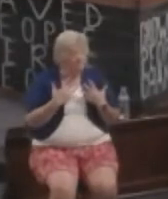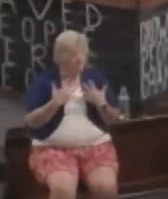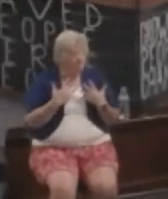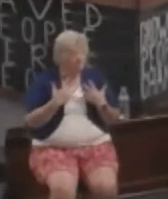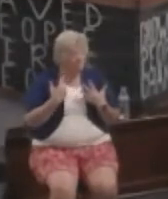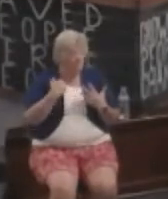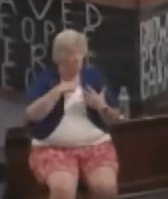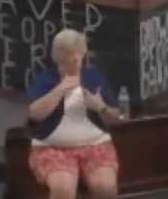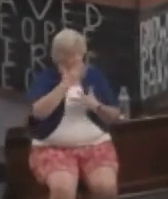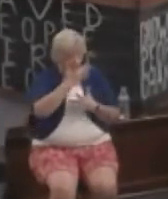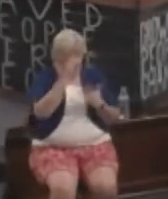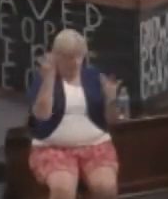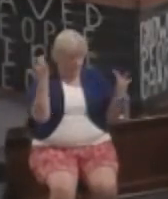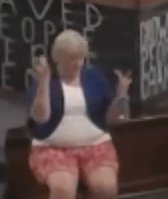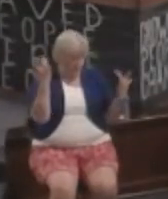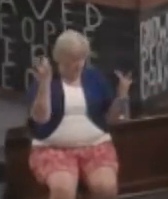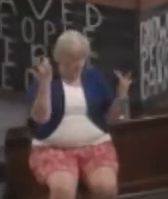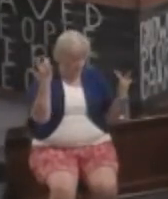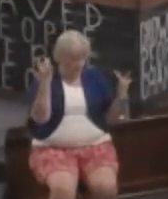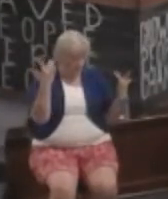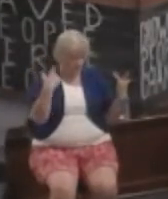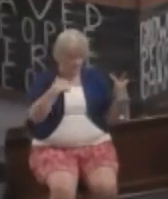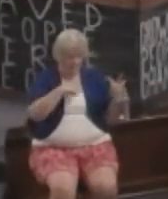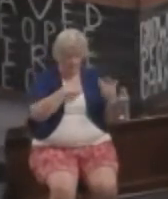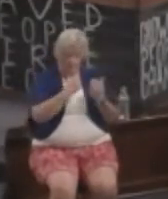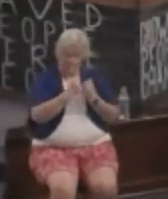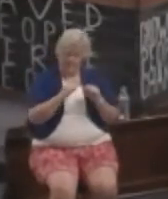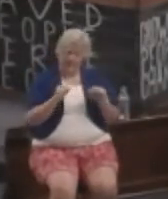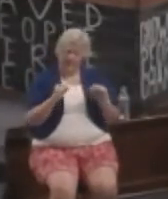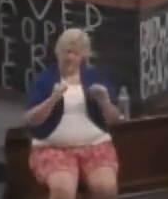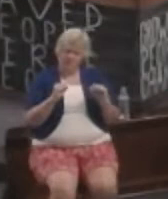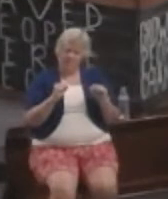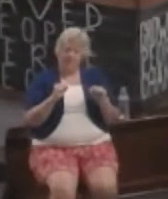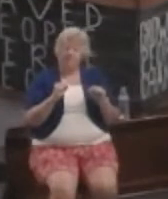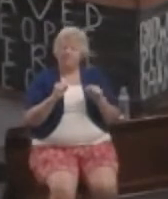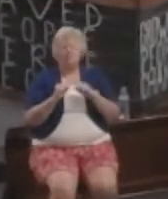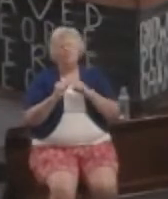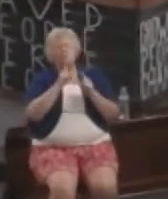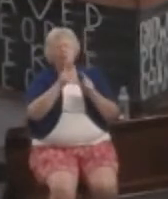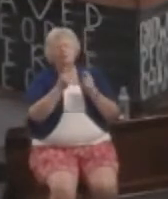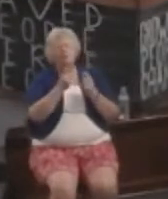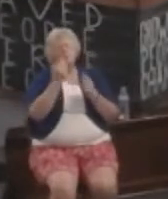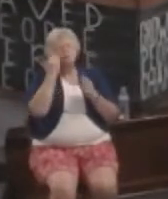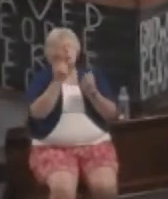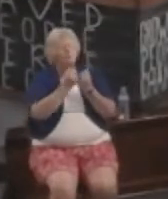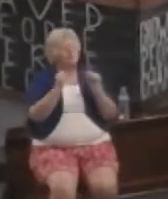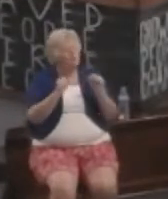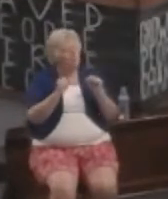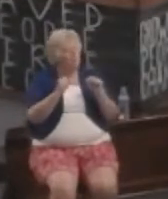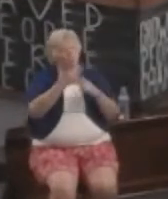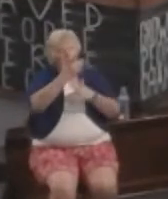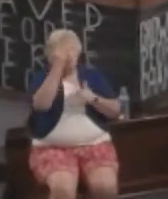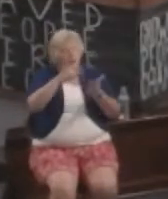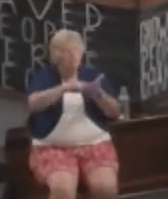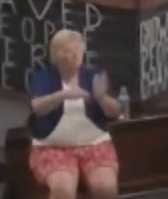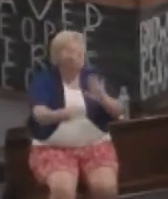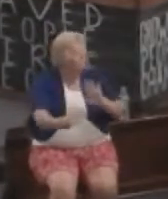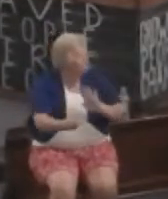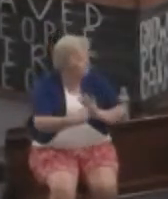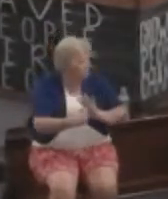we forget that we are saved sometimes and what it means. We forget that the